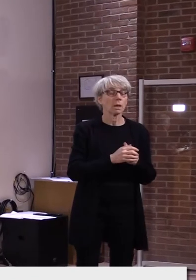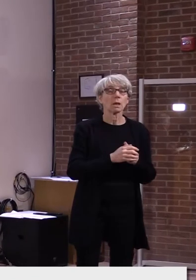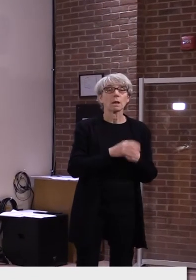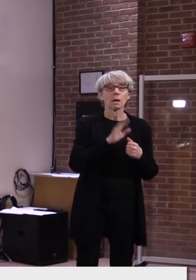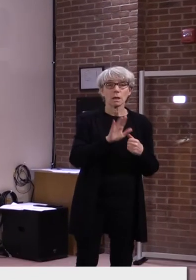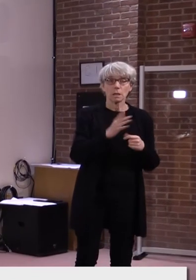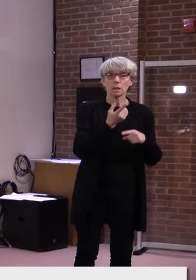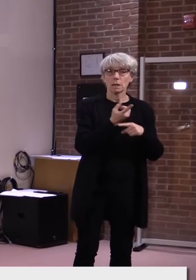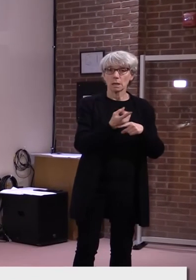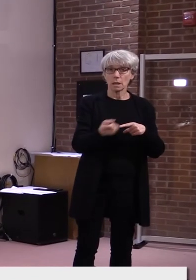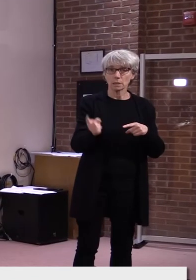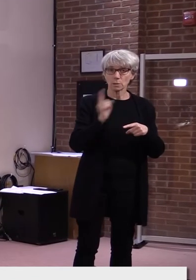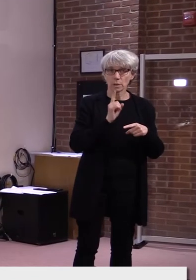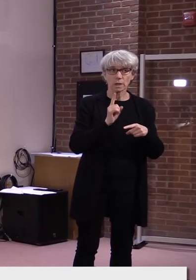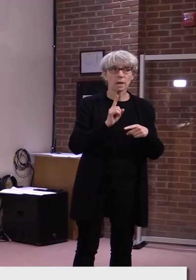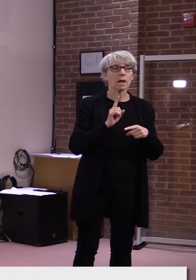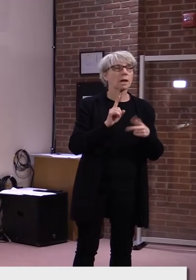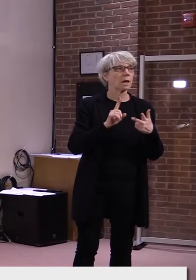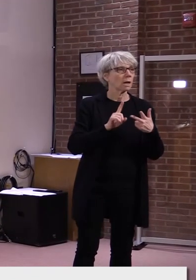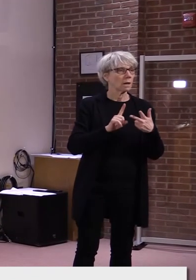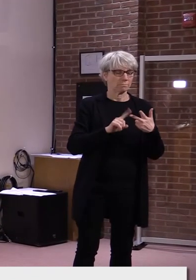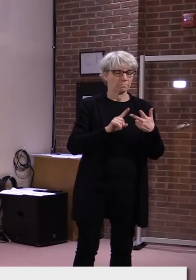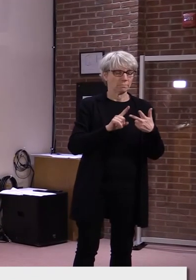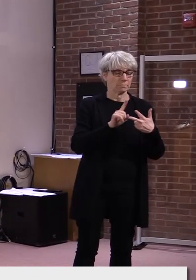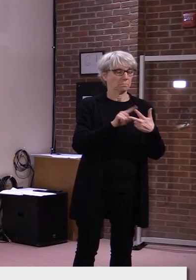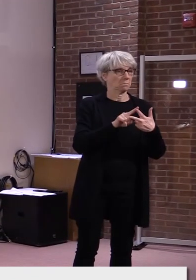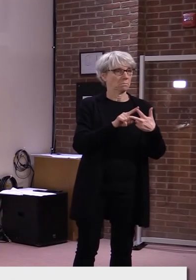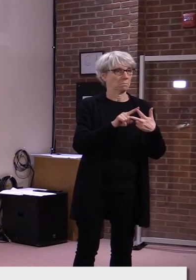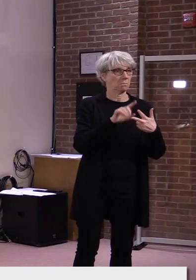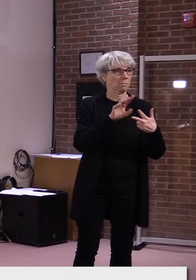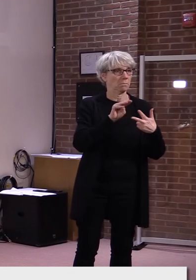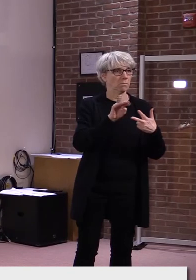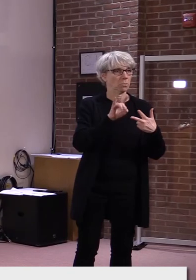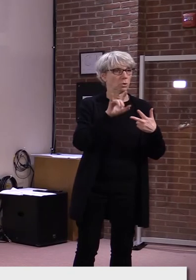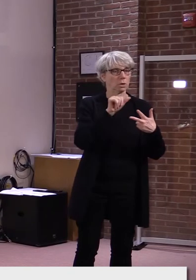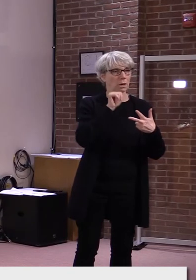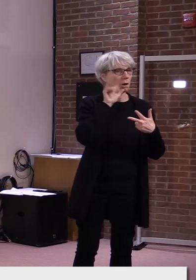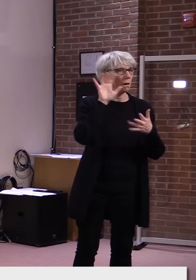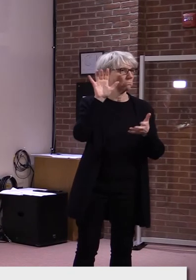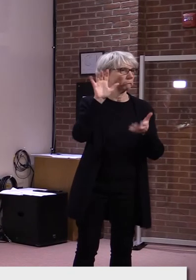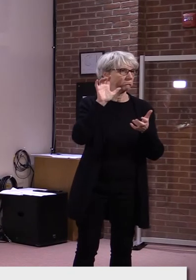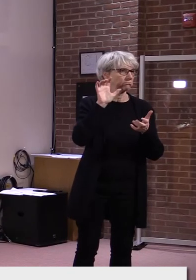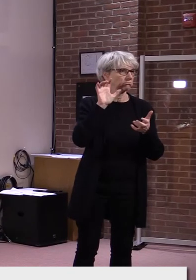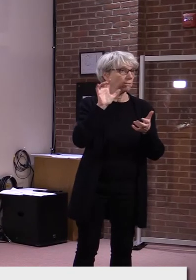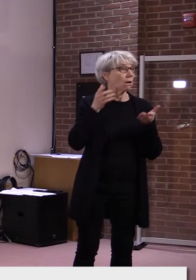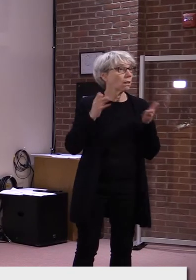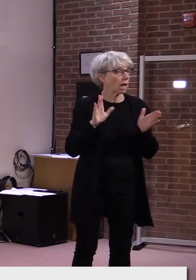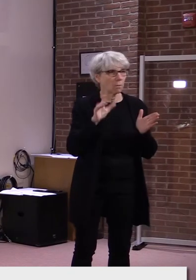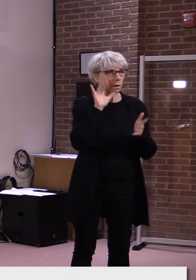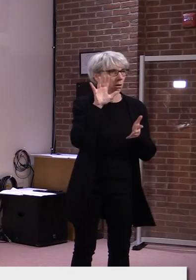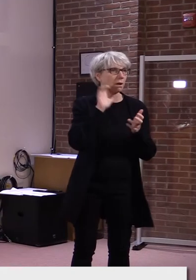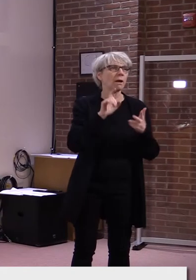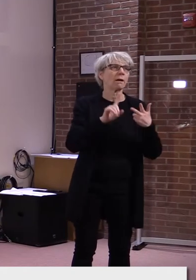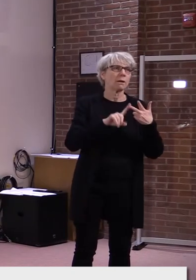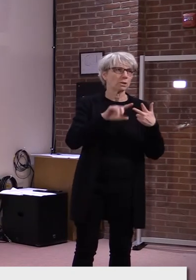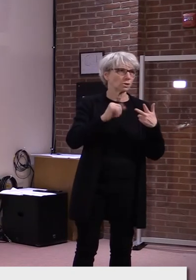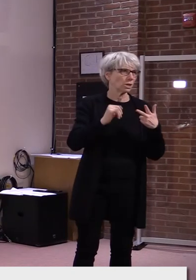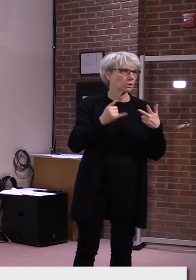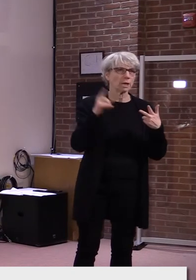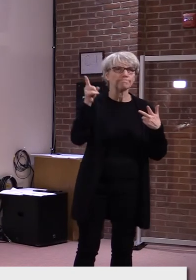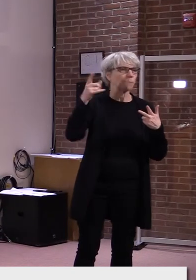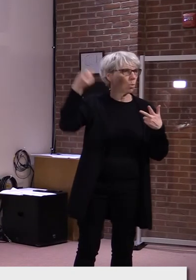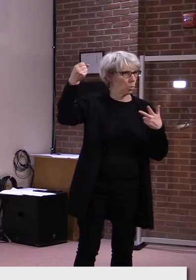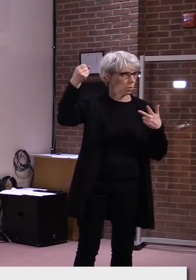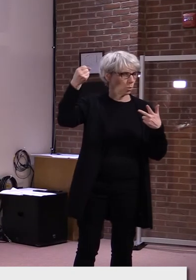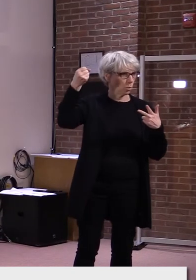we didn't draw down any Moderna. Of course, J&J wasn't available, so we